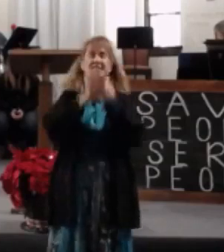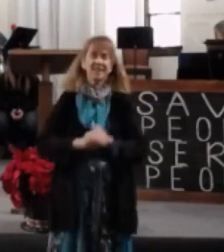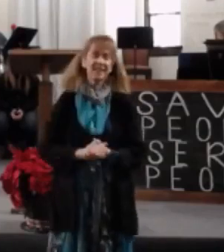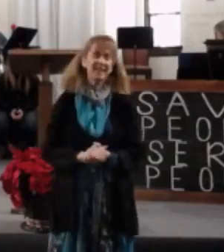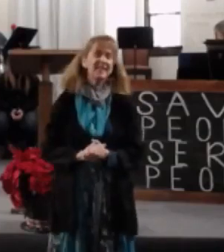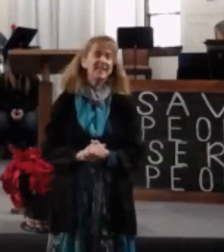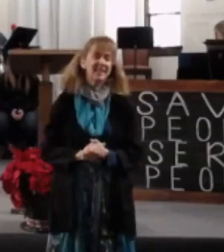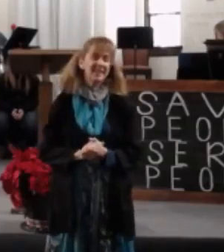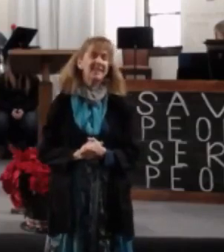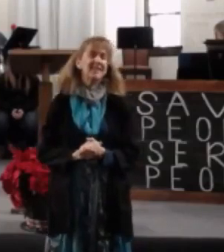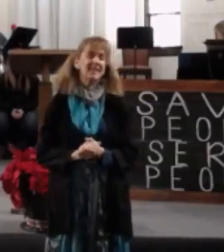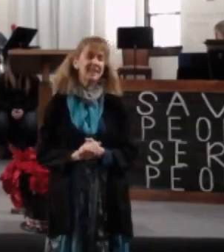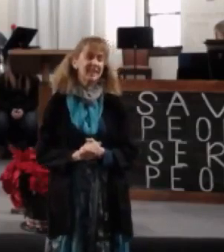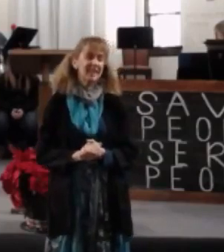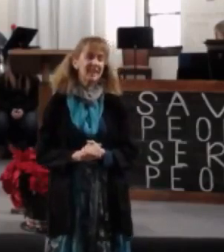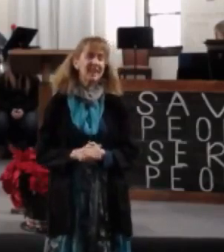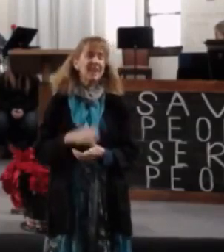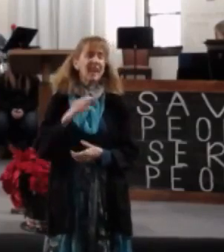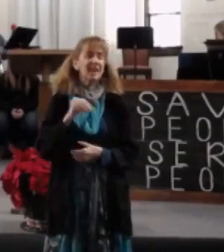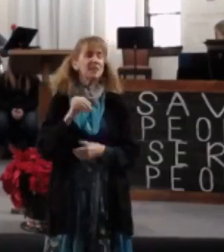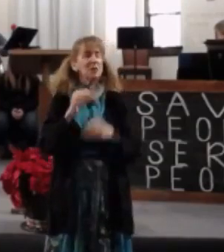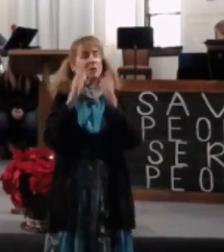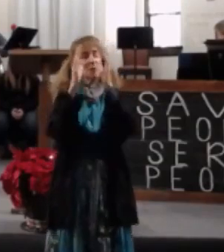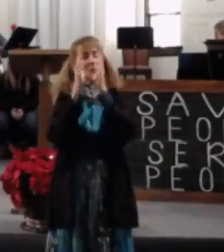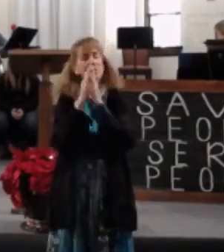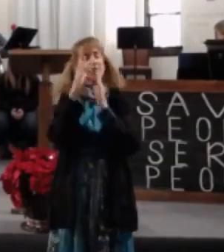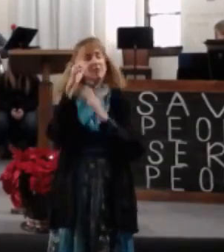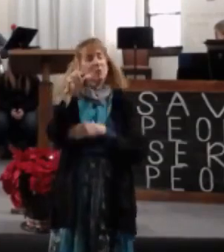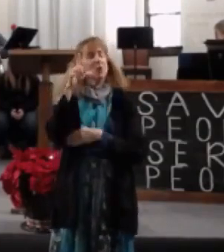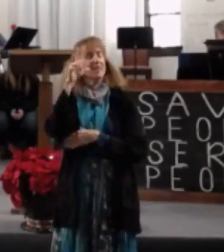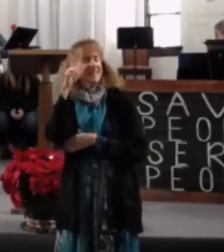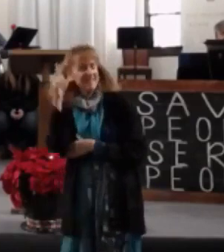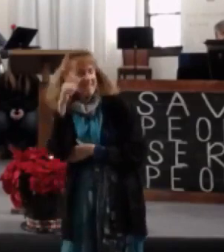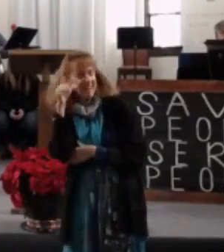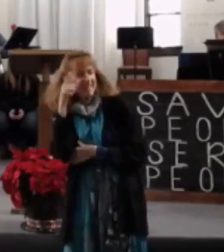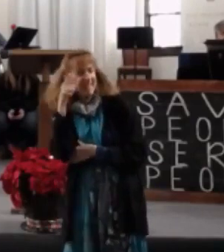Oh my goodness. Miss Linda, Miss Dorothy,